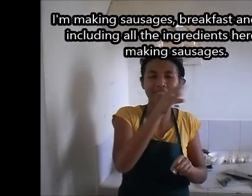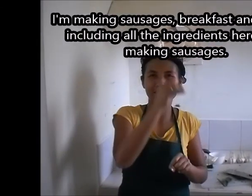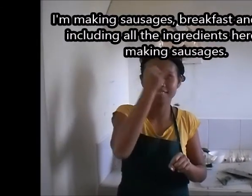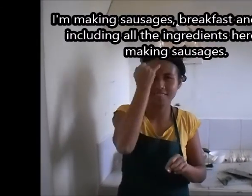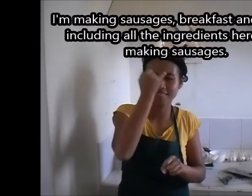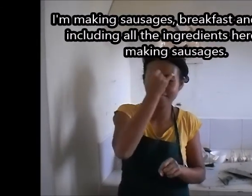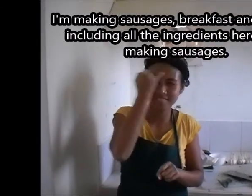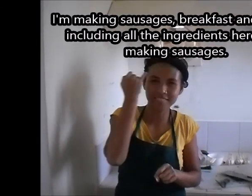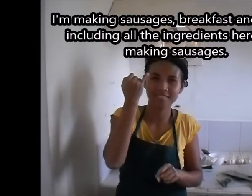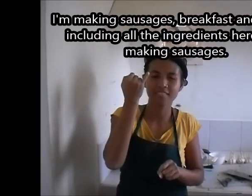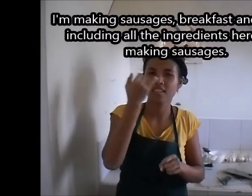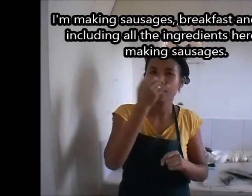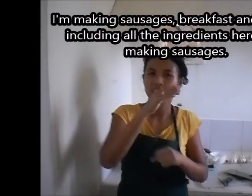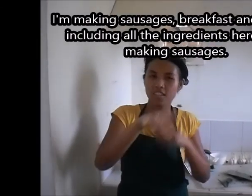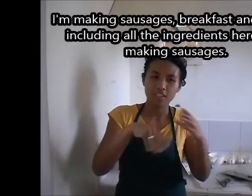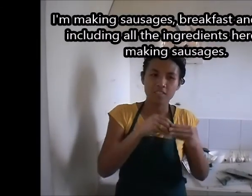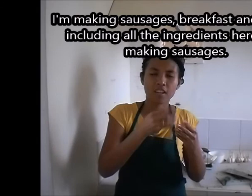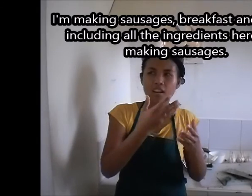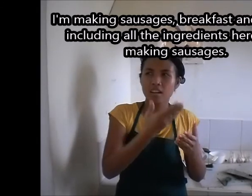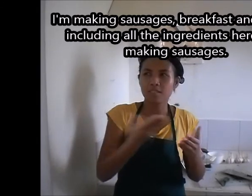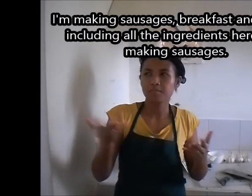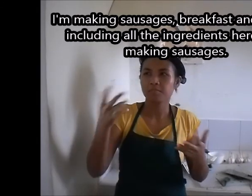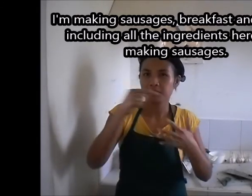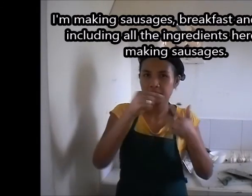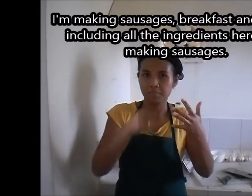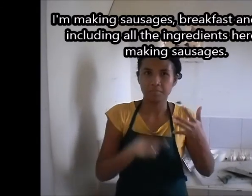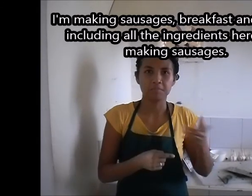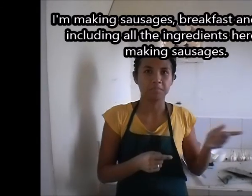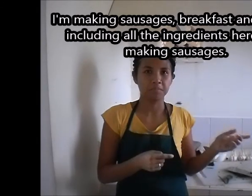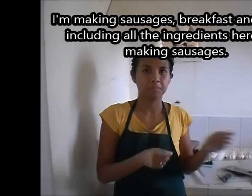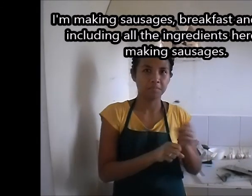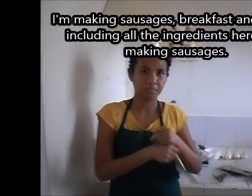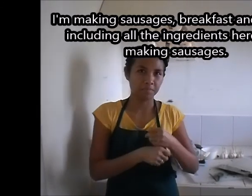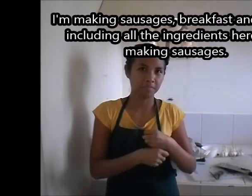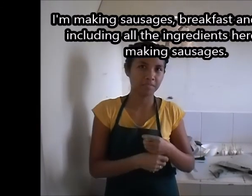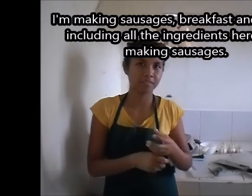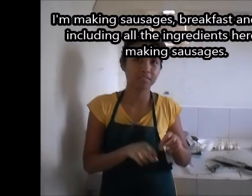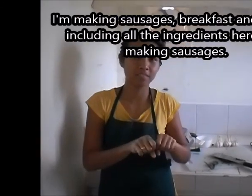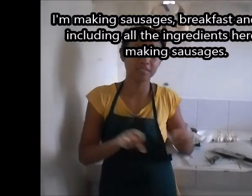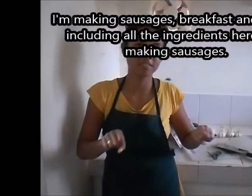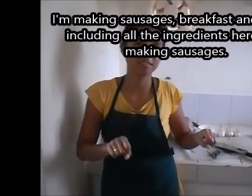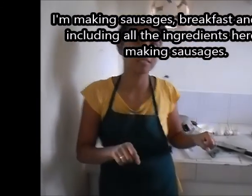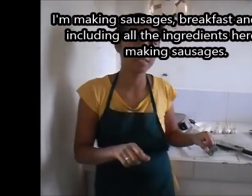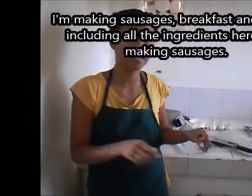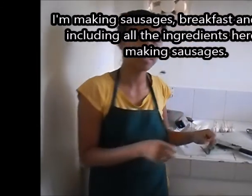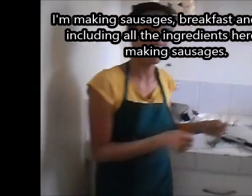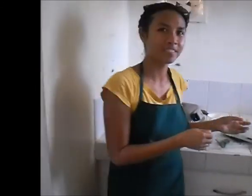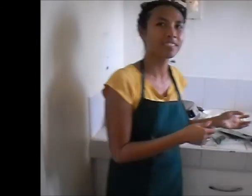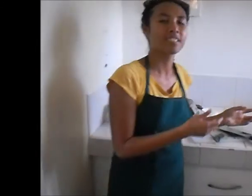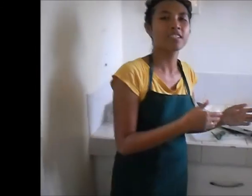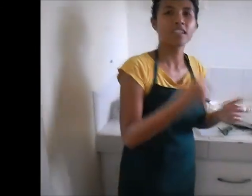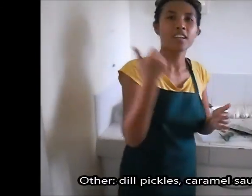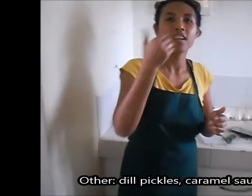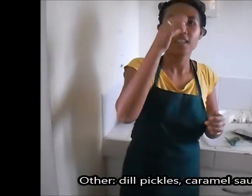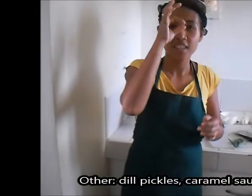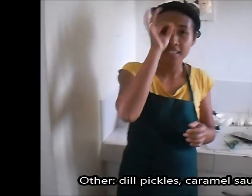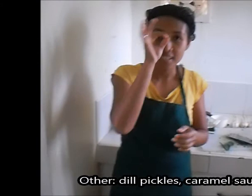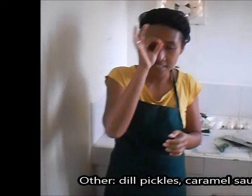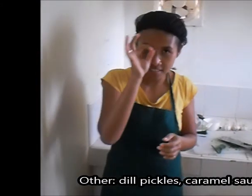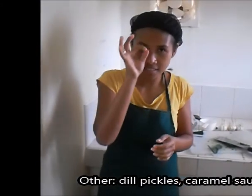Sausages, breakfast sausage and Italian sausage is what she's making today, and all of the ingredients she's known and memorized. And then you also, other things that she makes, the